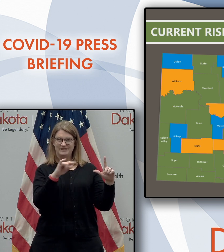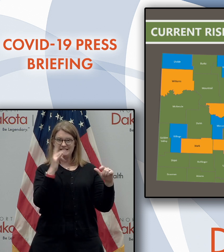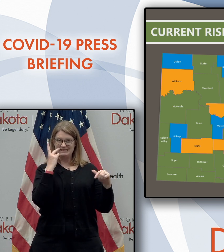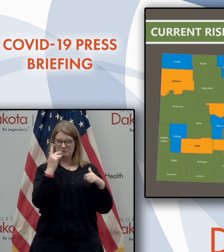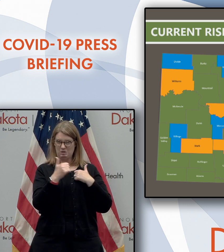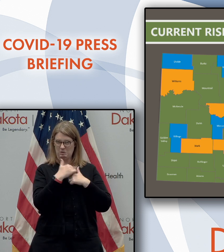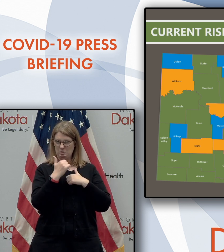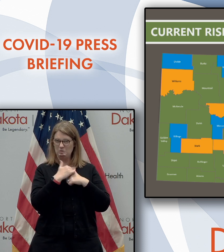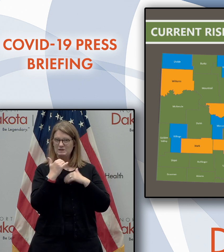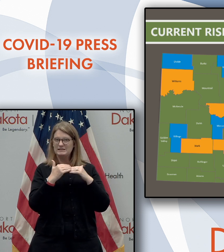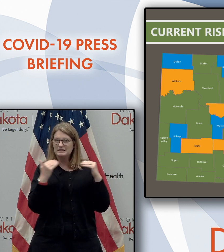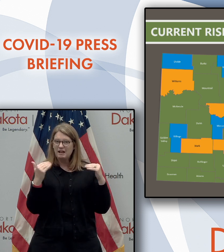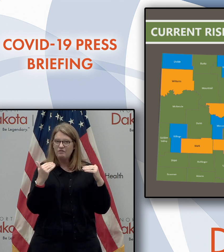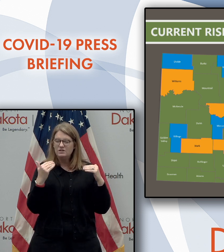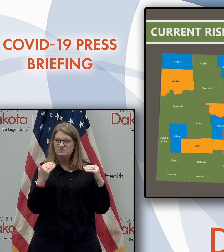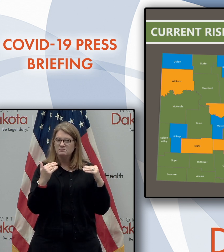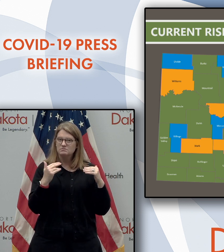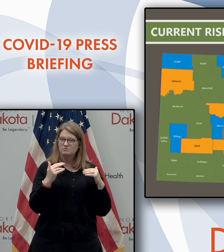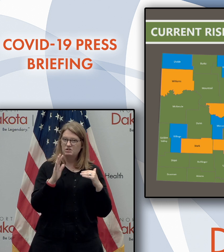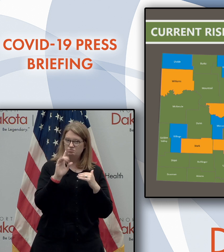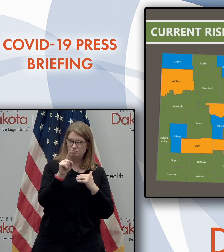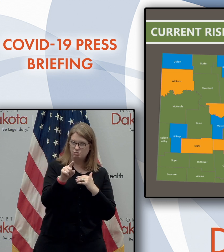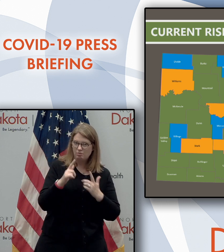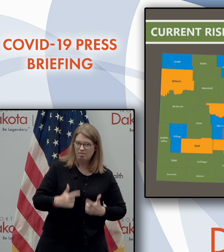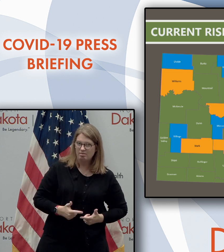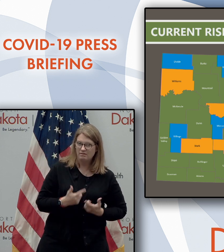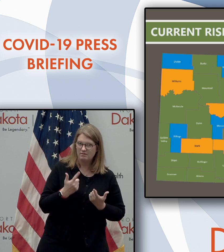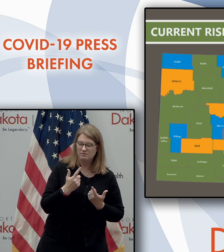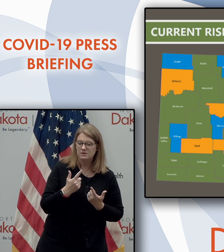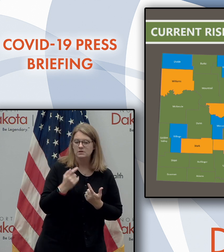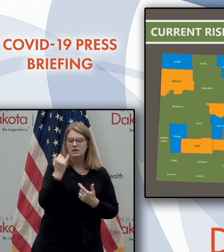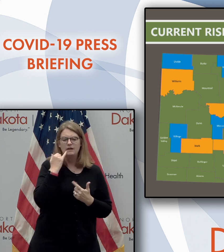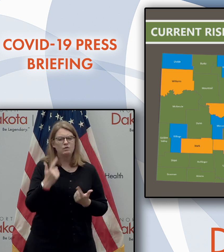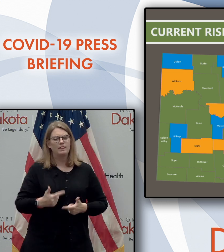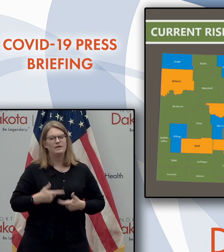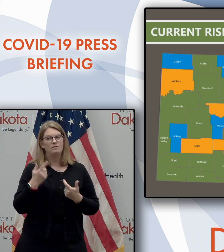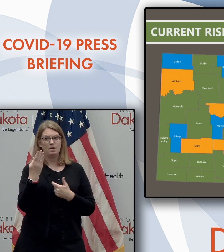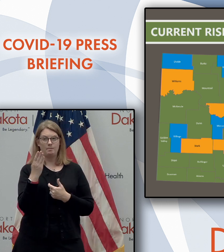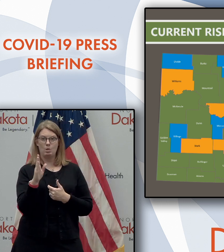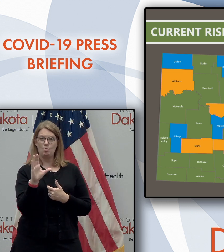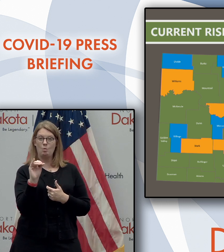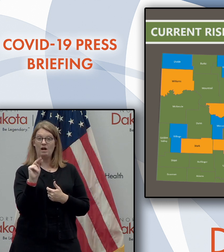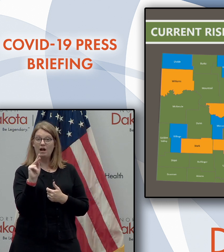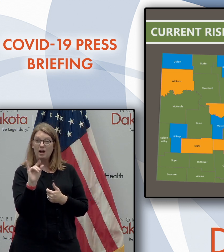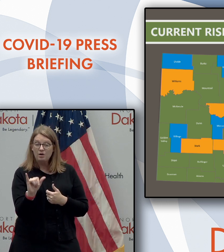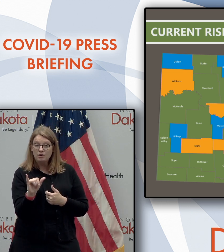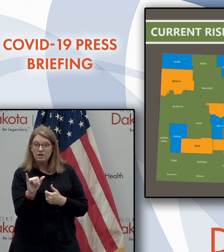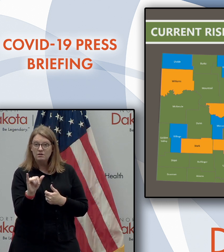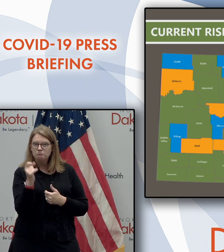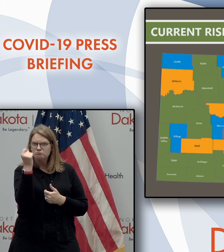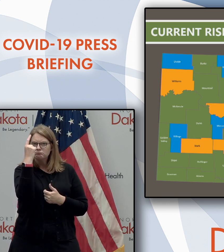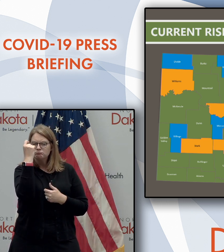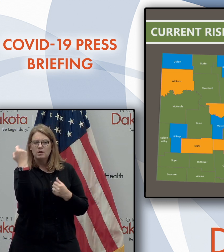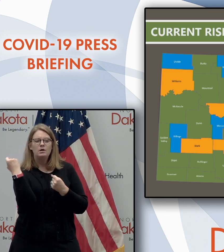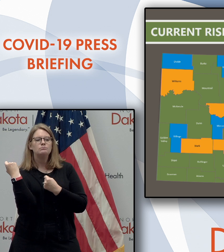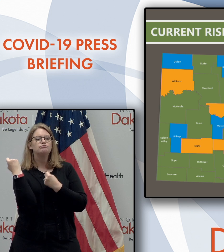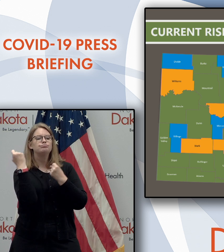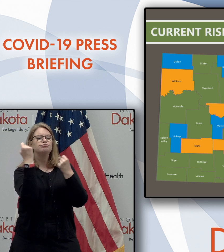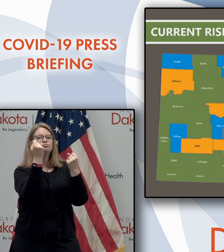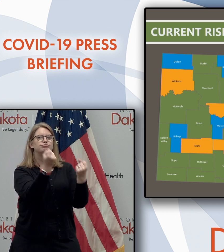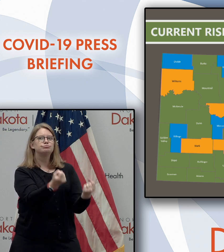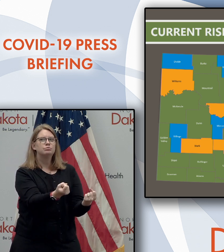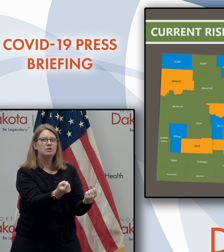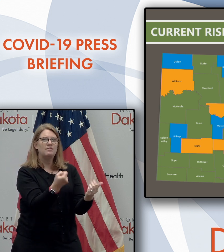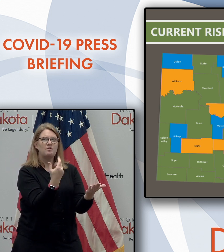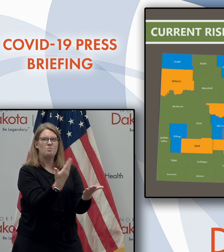levels are and where you live, if you're in live in a blue county, but you go shopping or you visit somebody